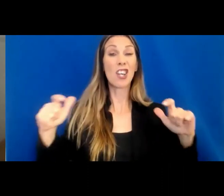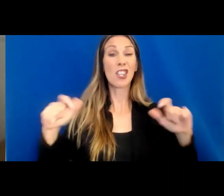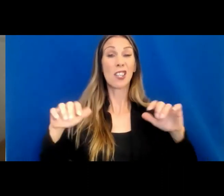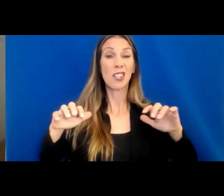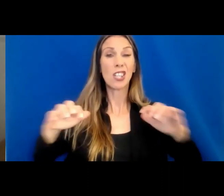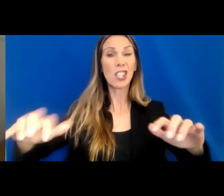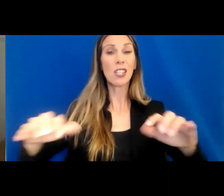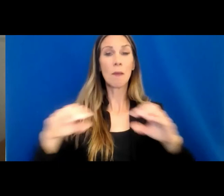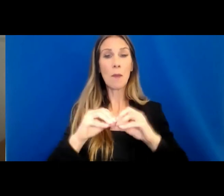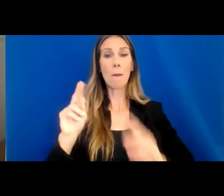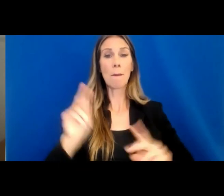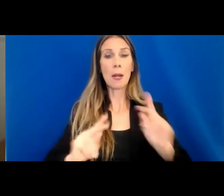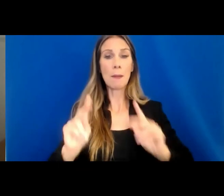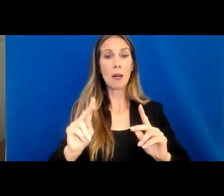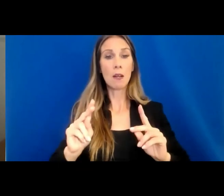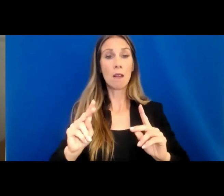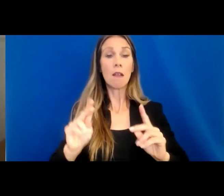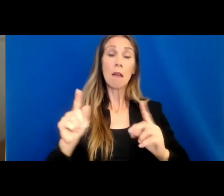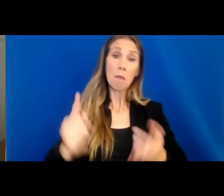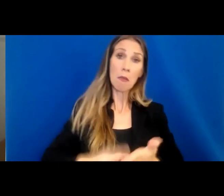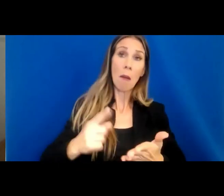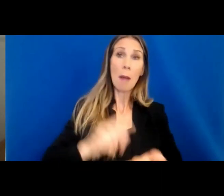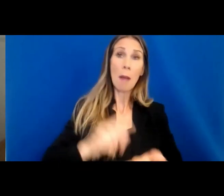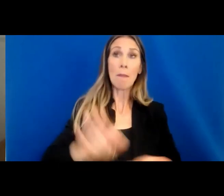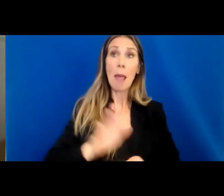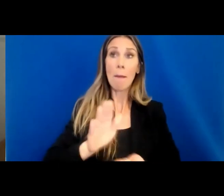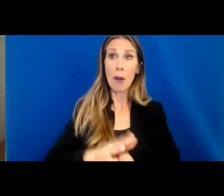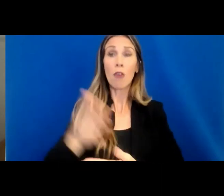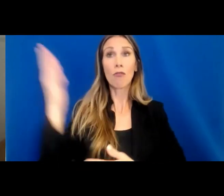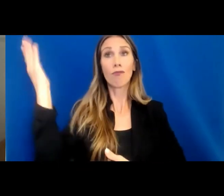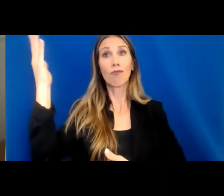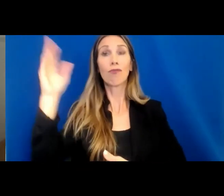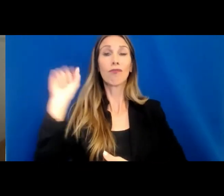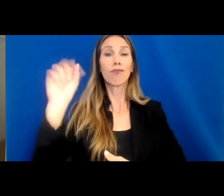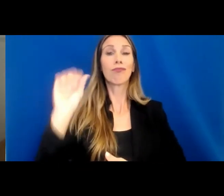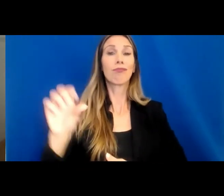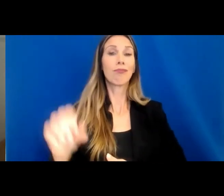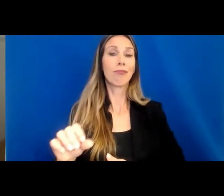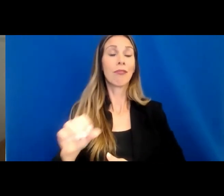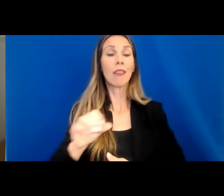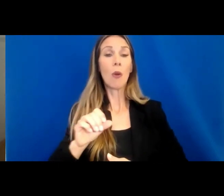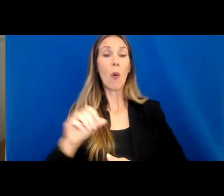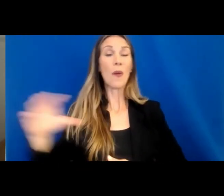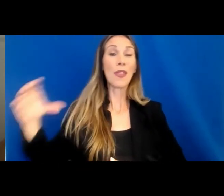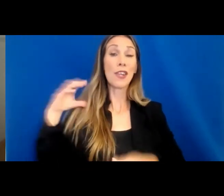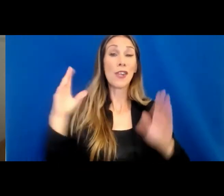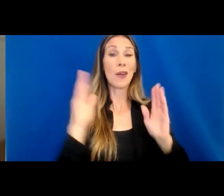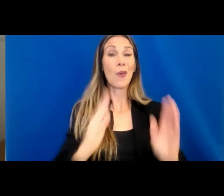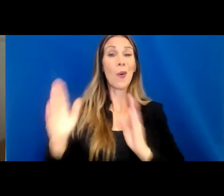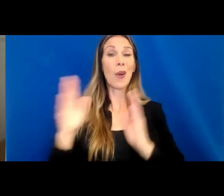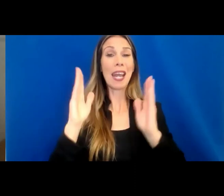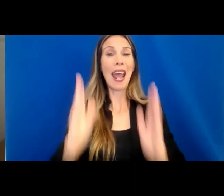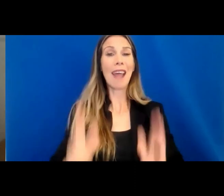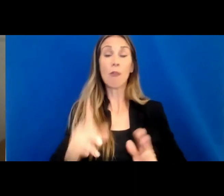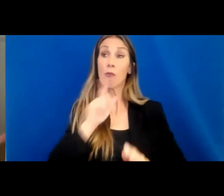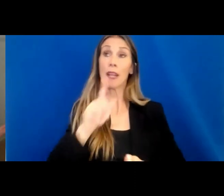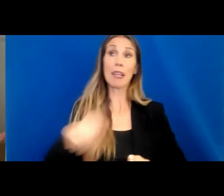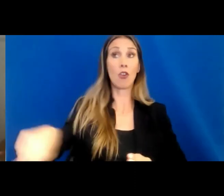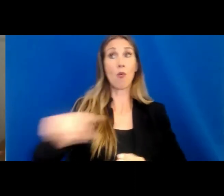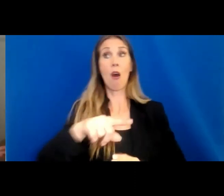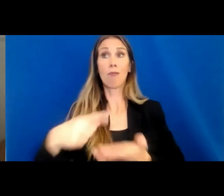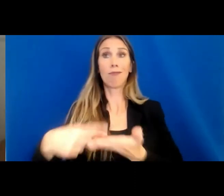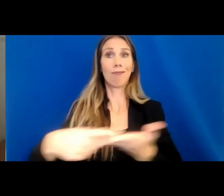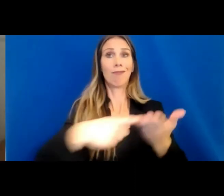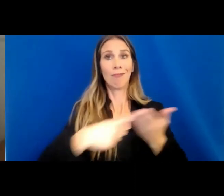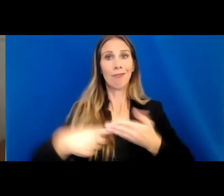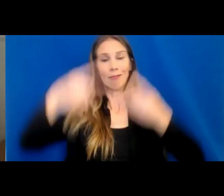there are papers given at symposia and the chair organizer and you all should communicate just as you